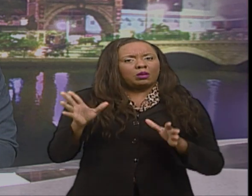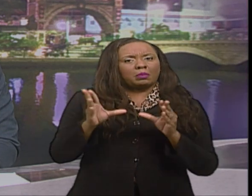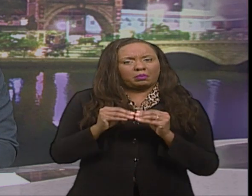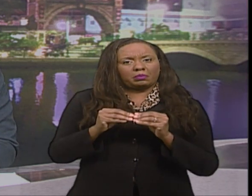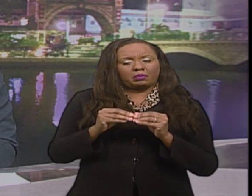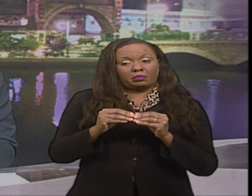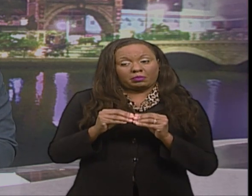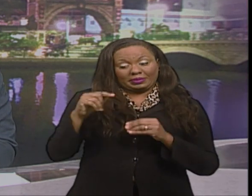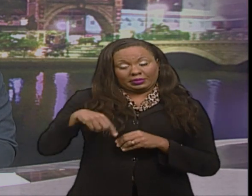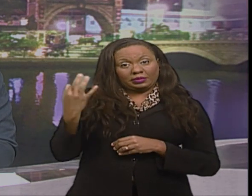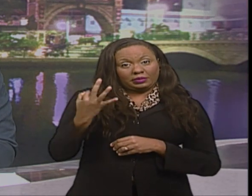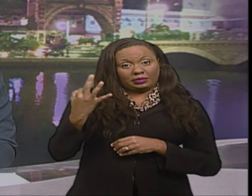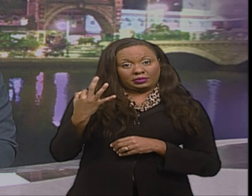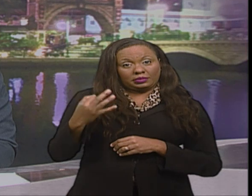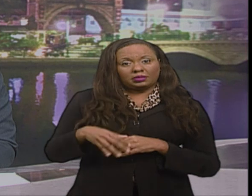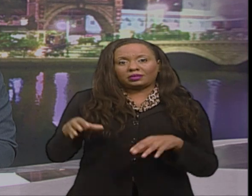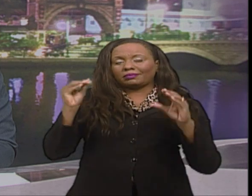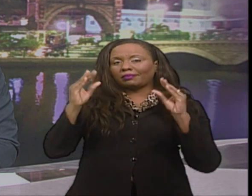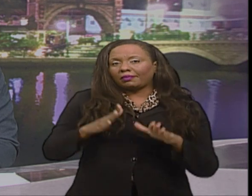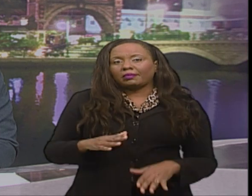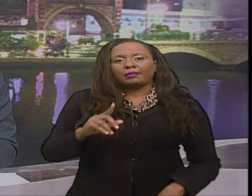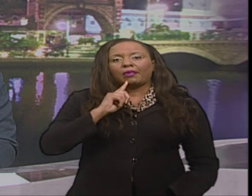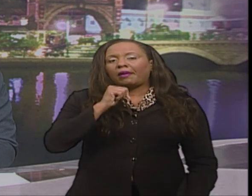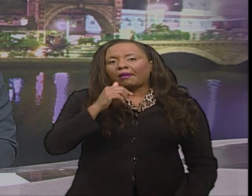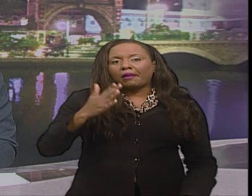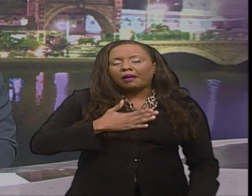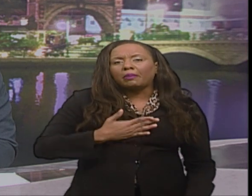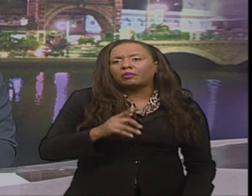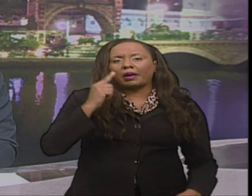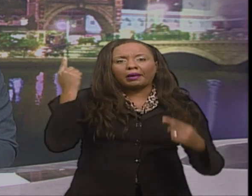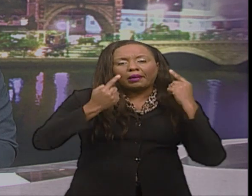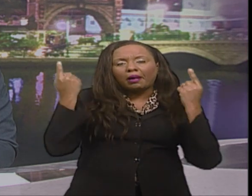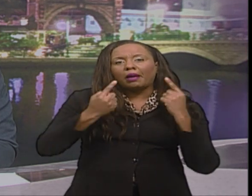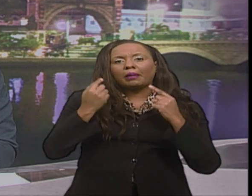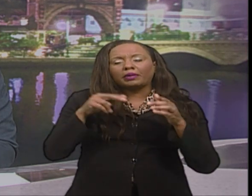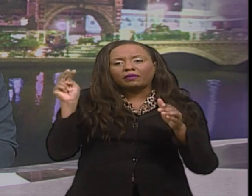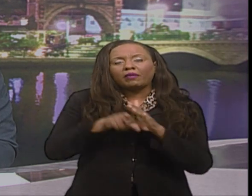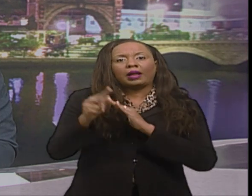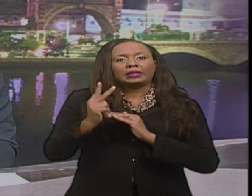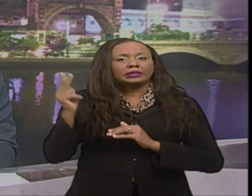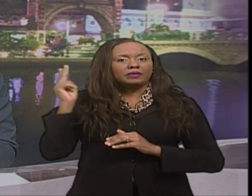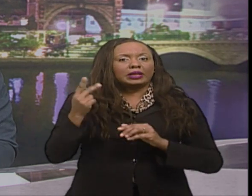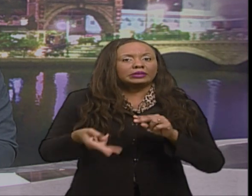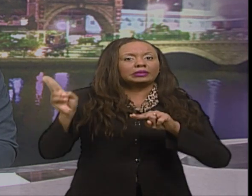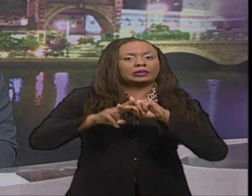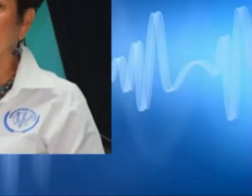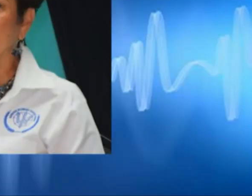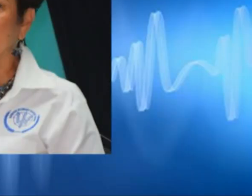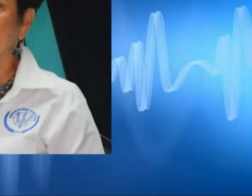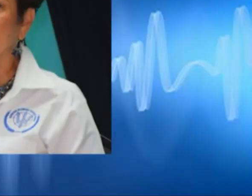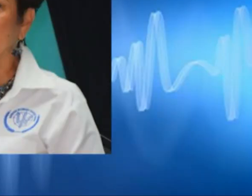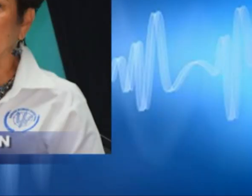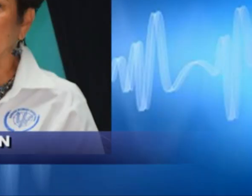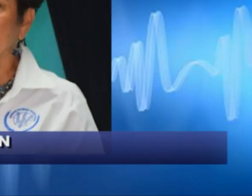Friday. She tells CBC teachers are not happy and are concerned about the escalating trend. They